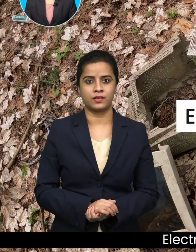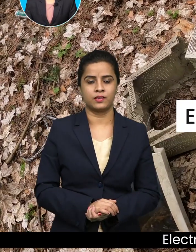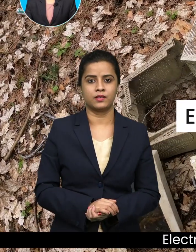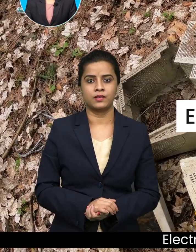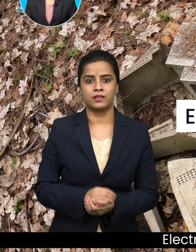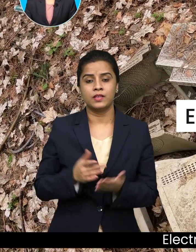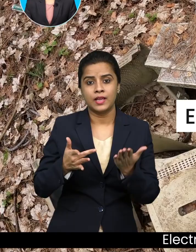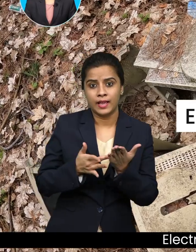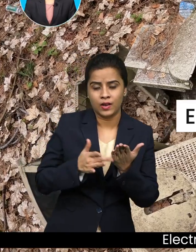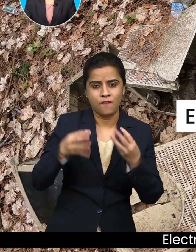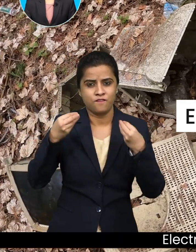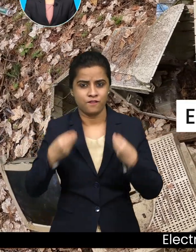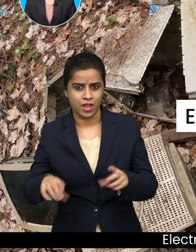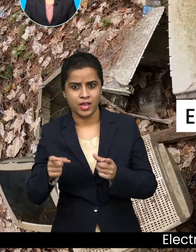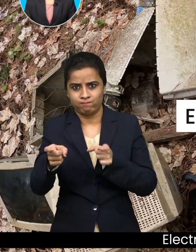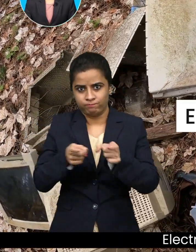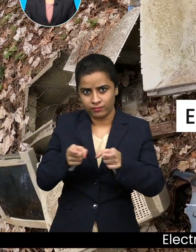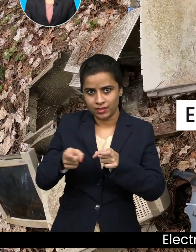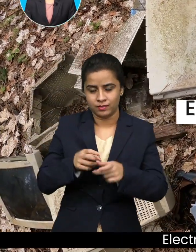electronic waste management,